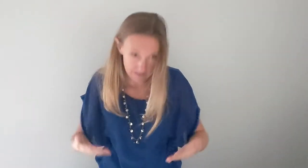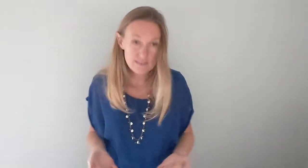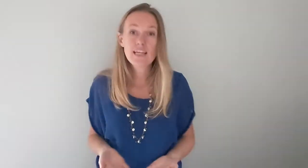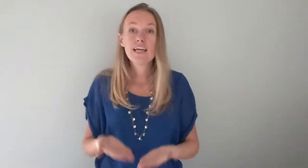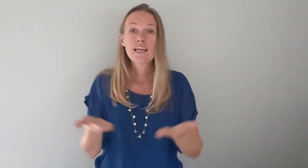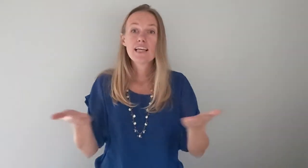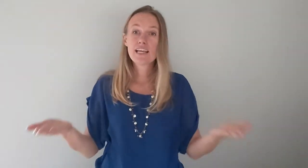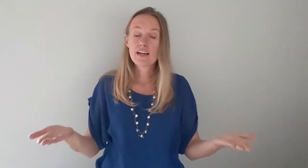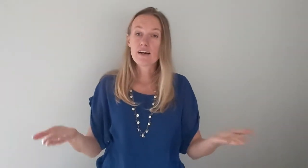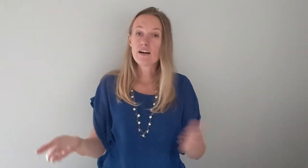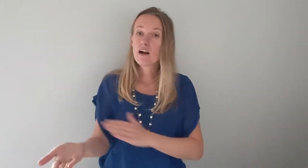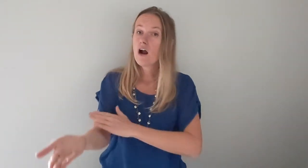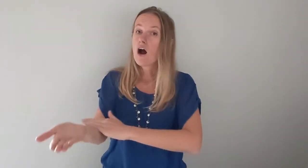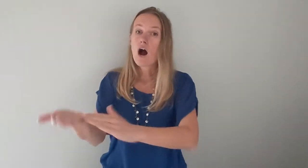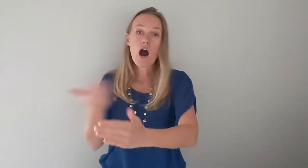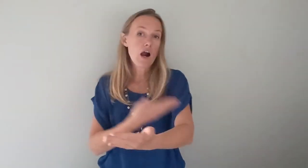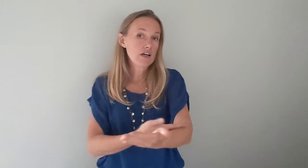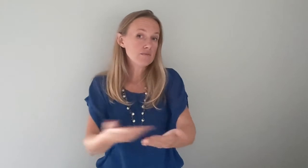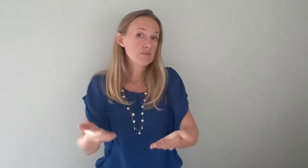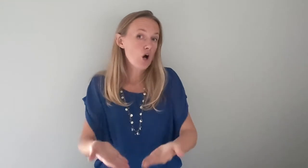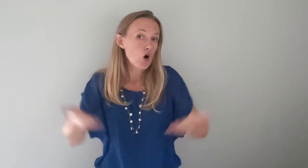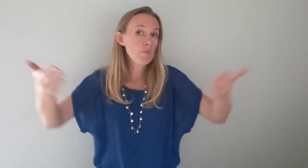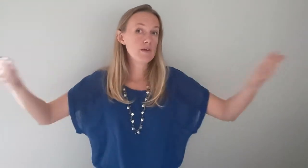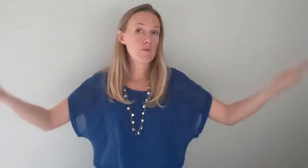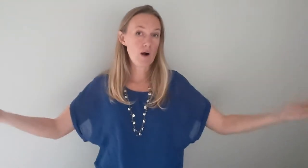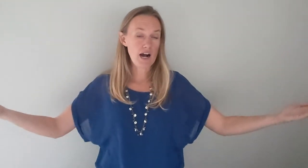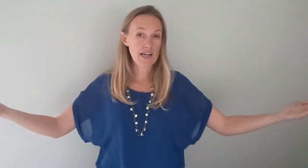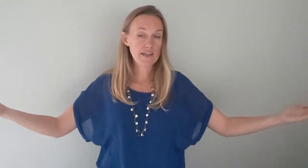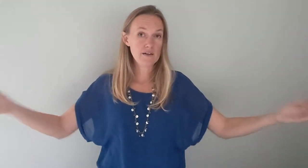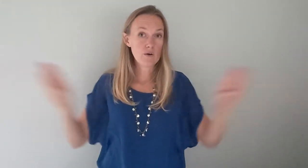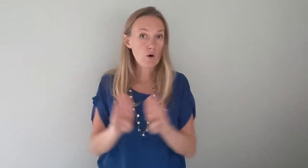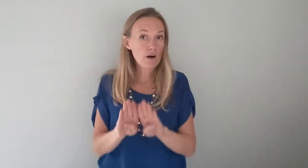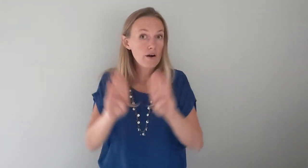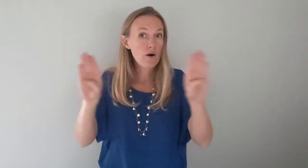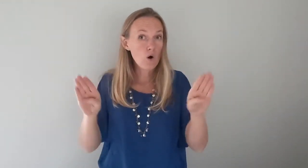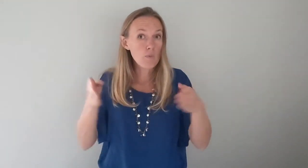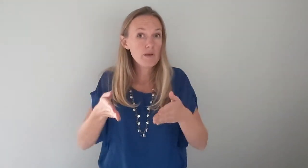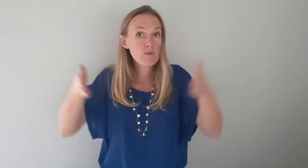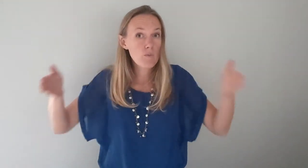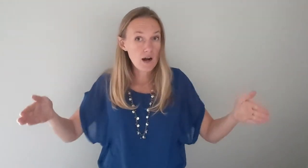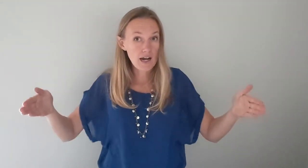down. Here, arms open wide or open wide.